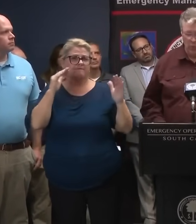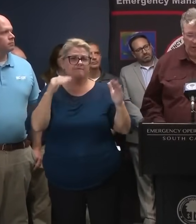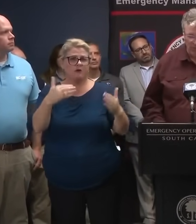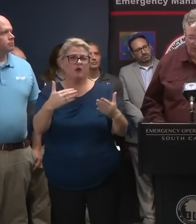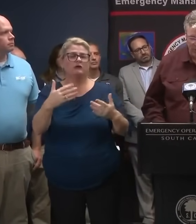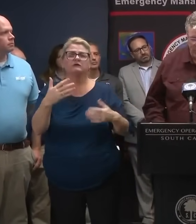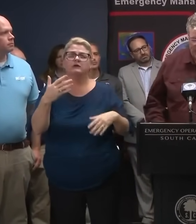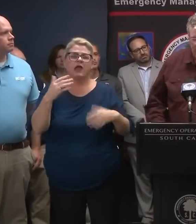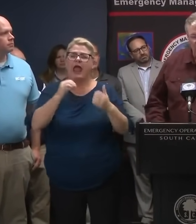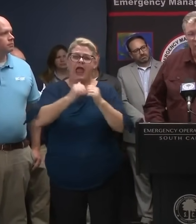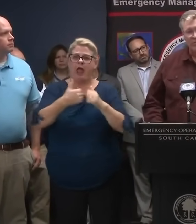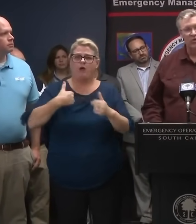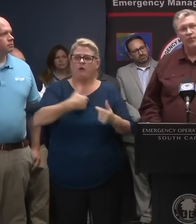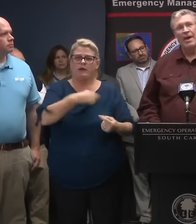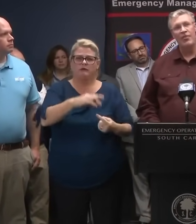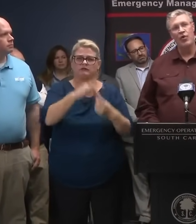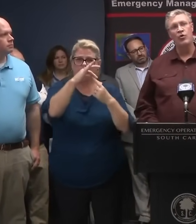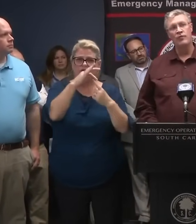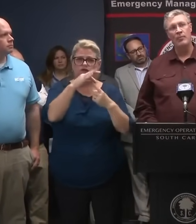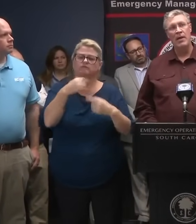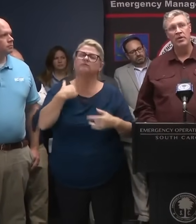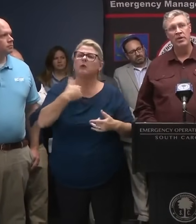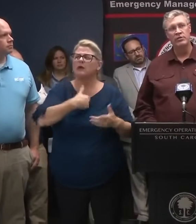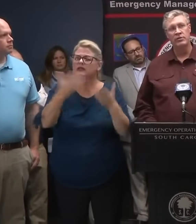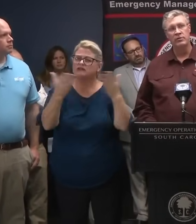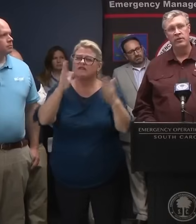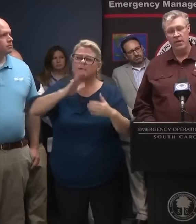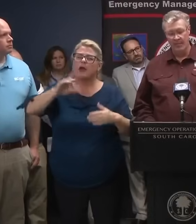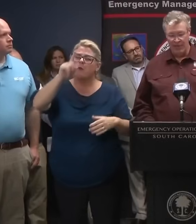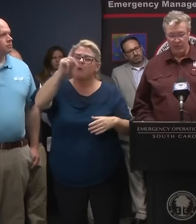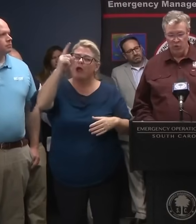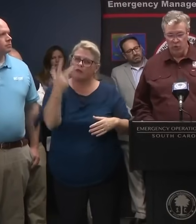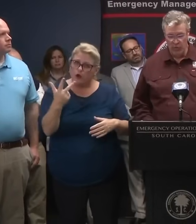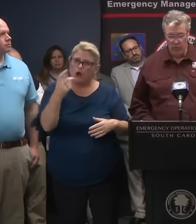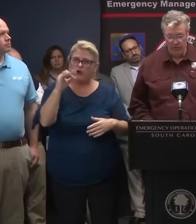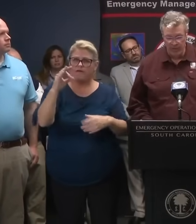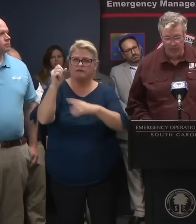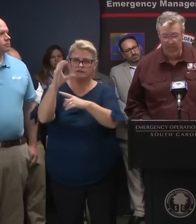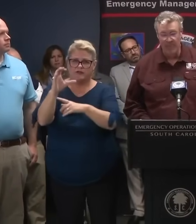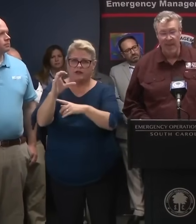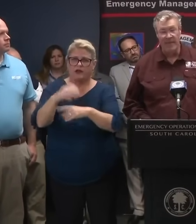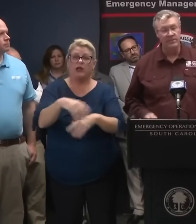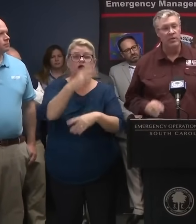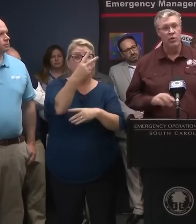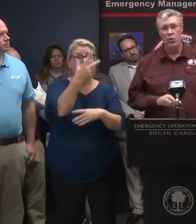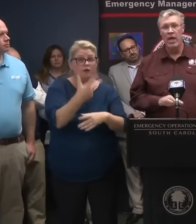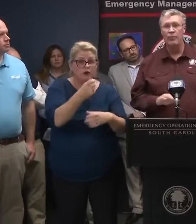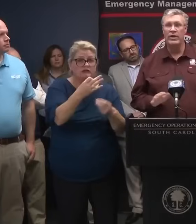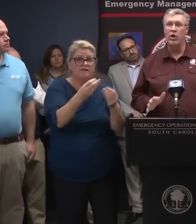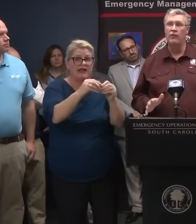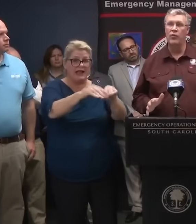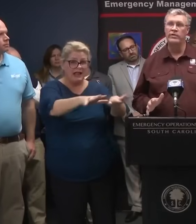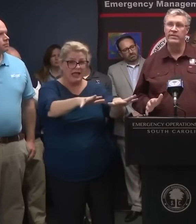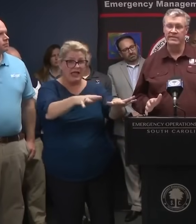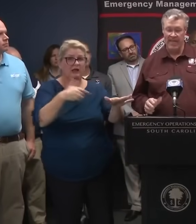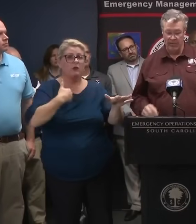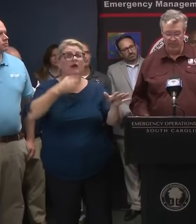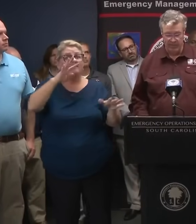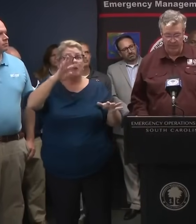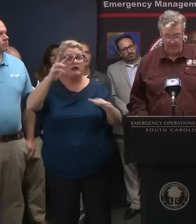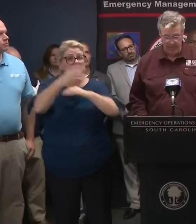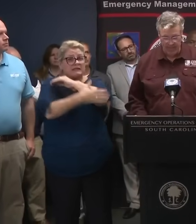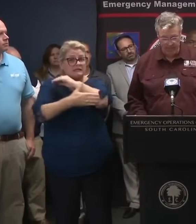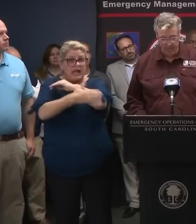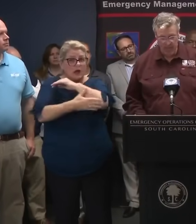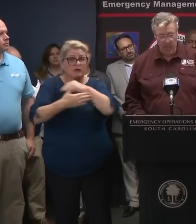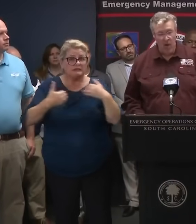makes the cooperatives unique. We serve about a third of the population, about two-thirds of the land mass. We operate in all 46 counties